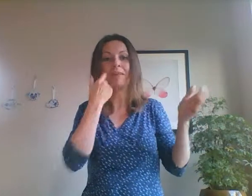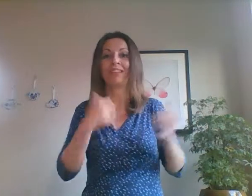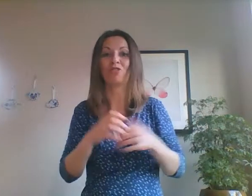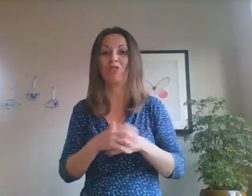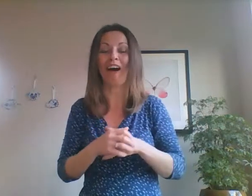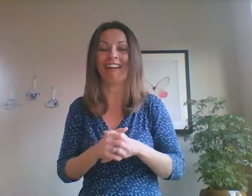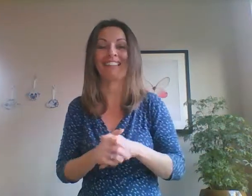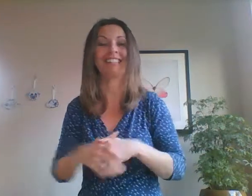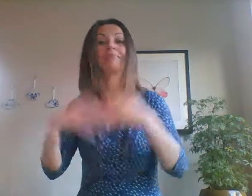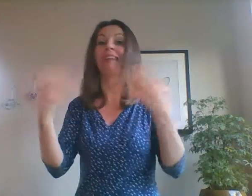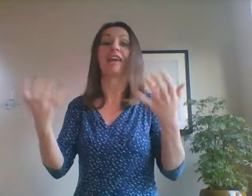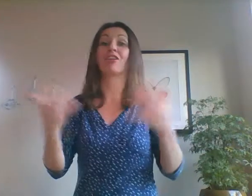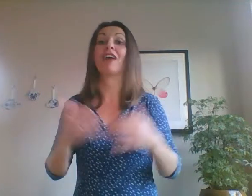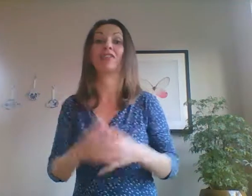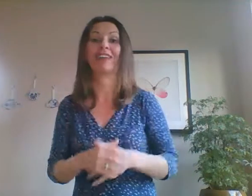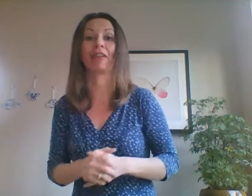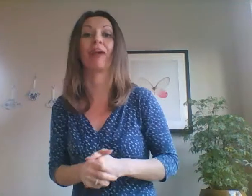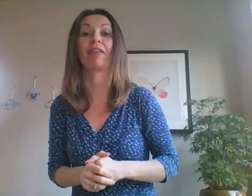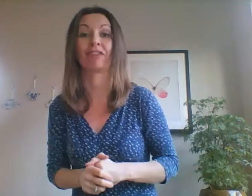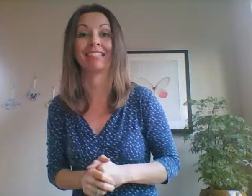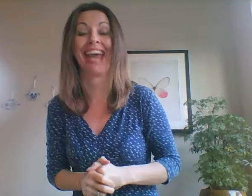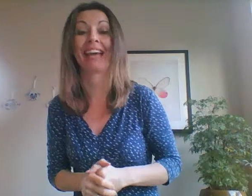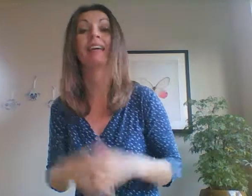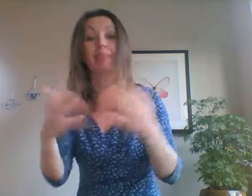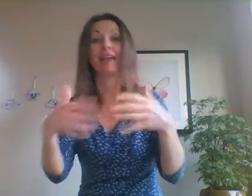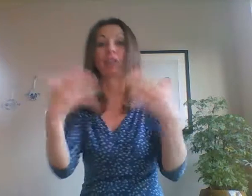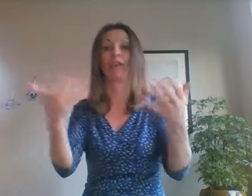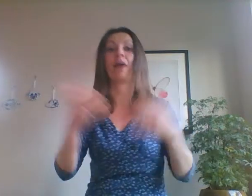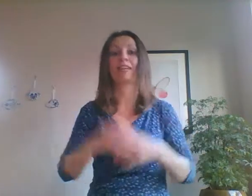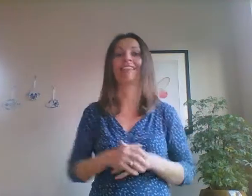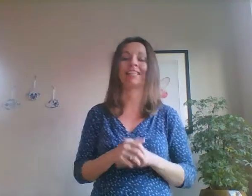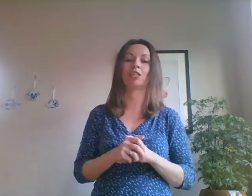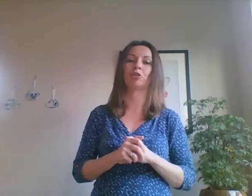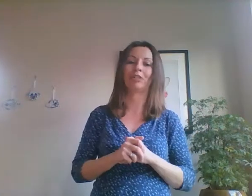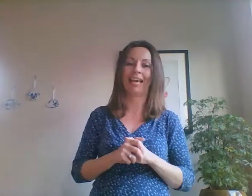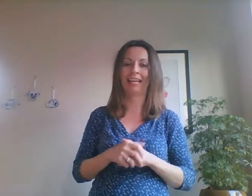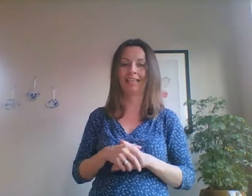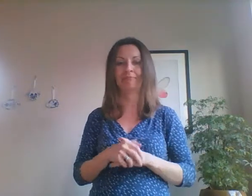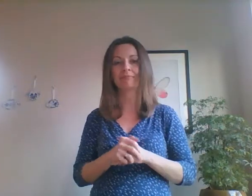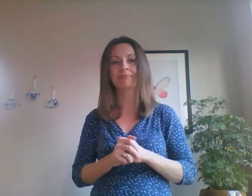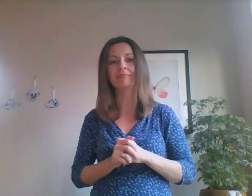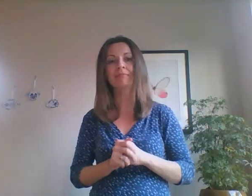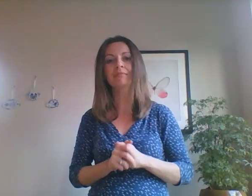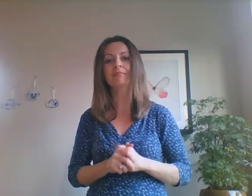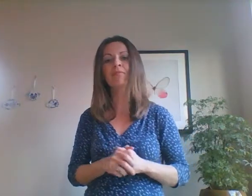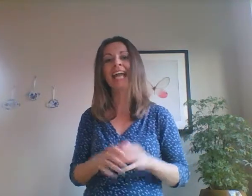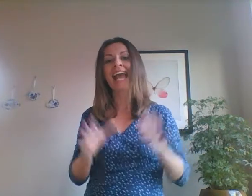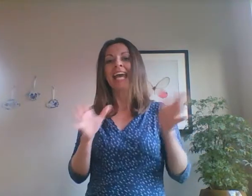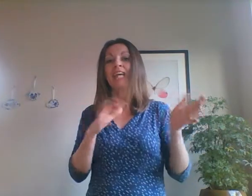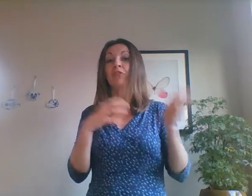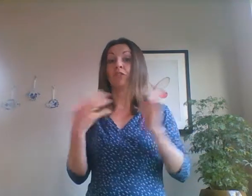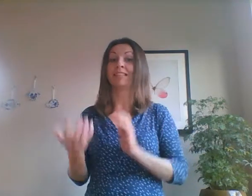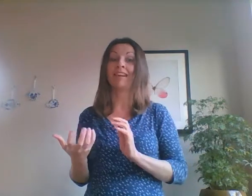20-minute chunks every other day or every day, depending on how many classes you're taking. If you're